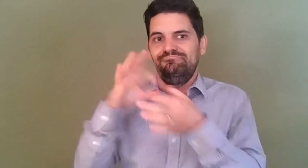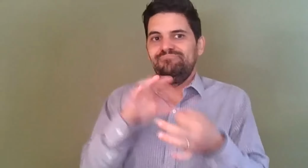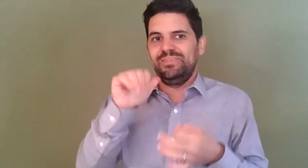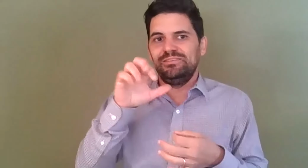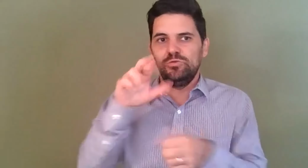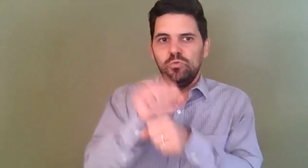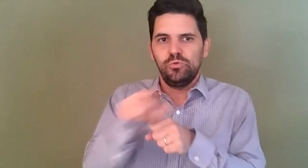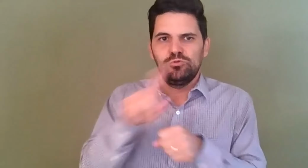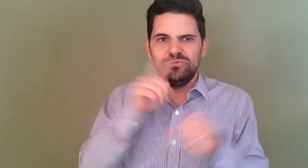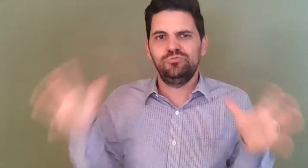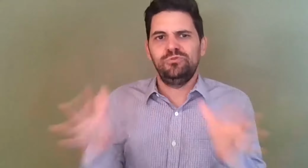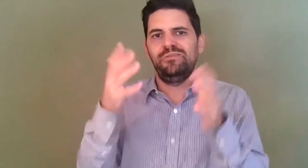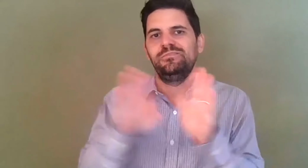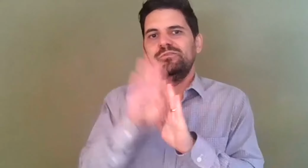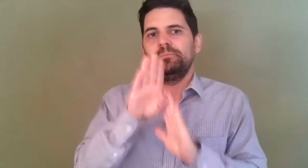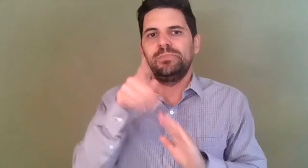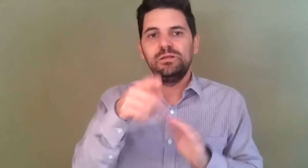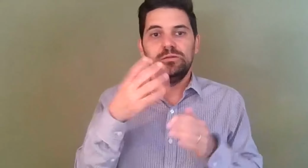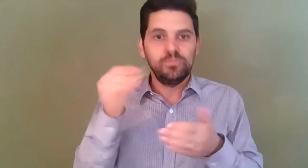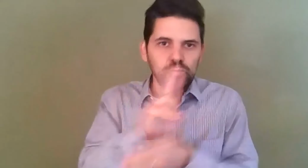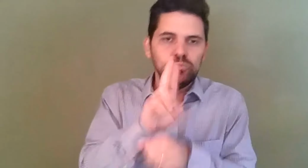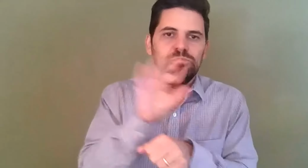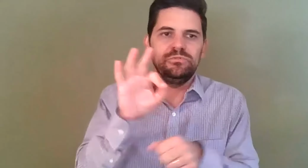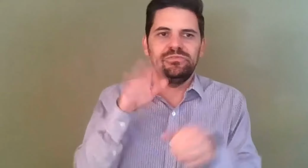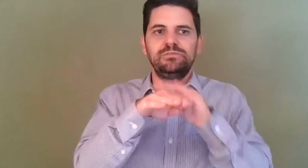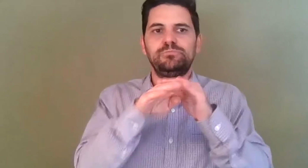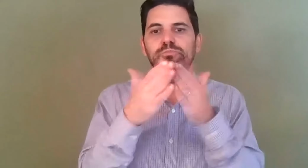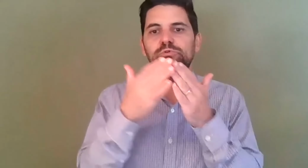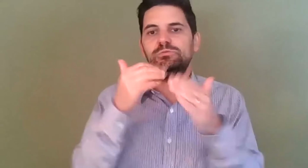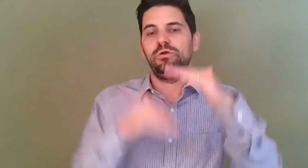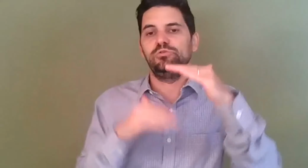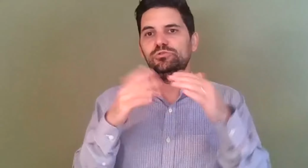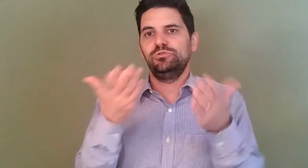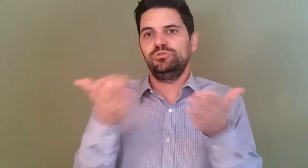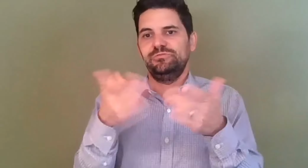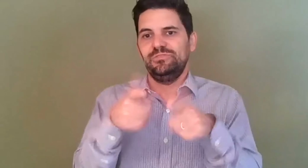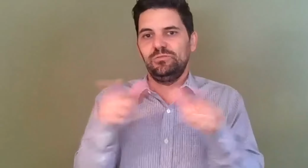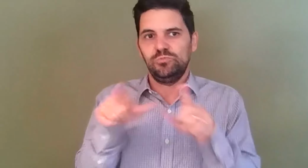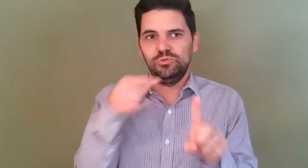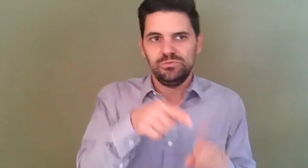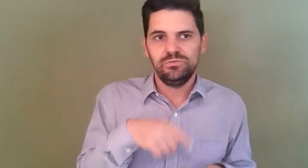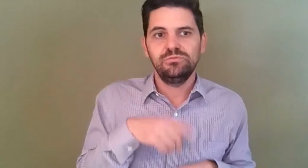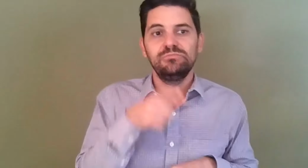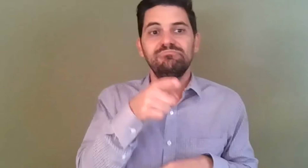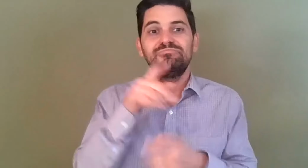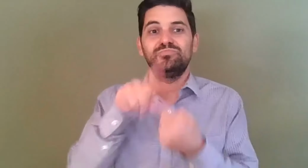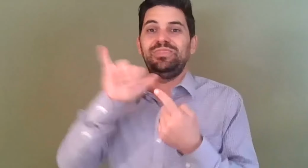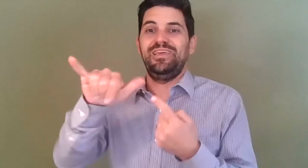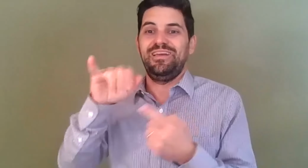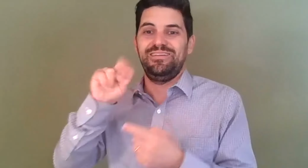One of the focus that we have of the ACR focus trying to encourage the development of literacy for all